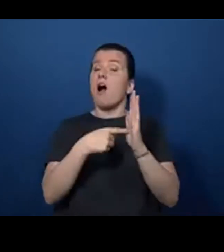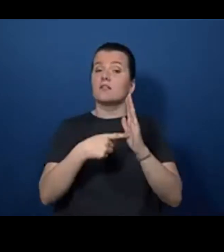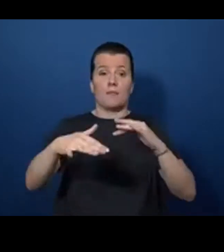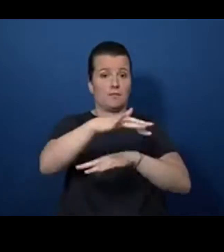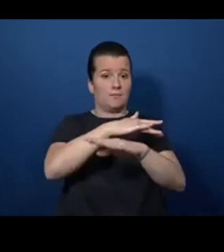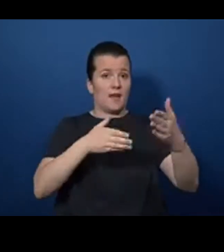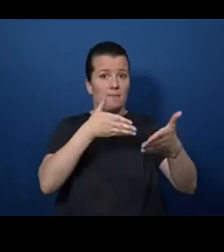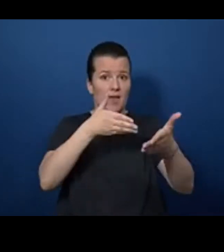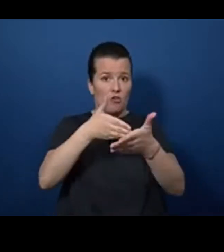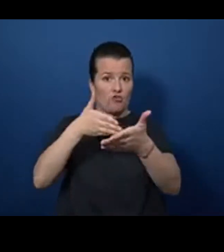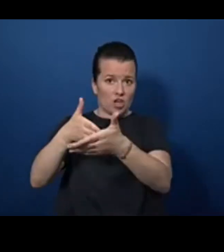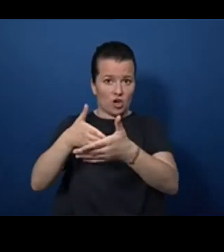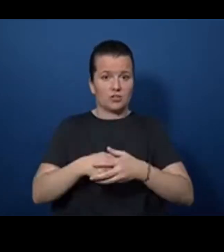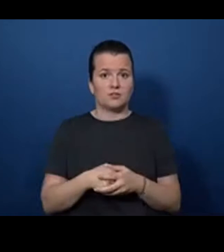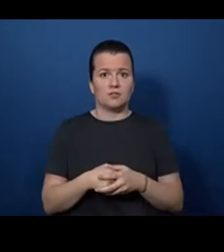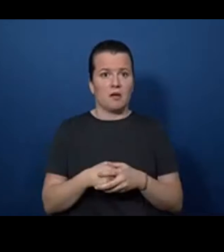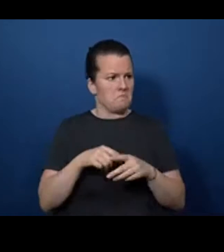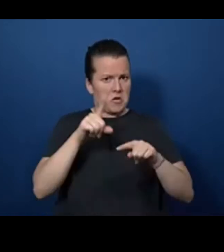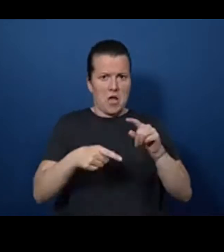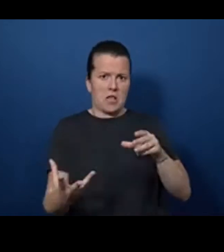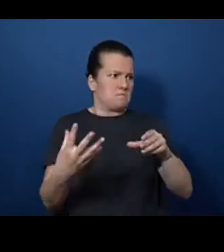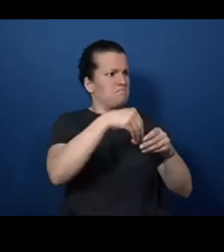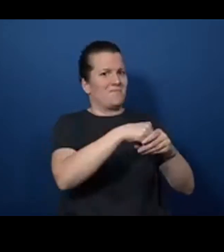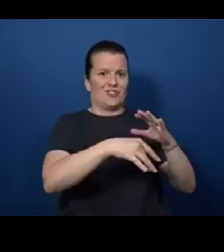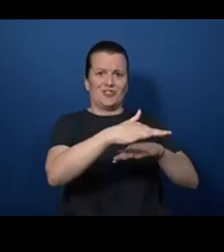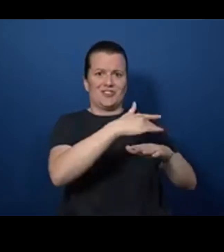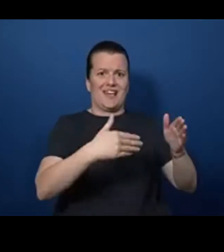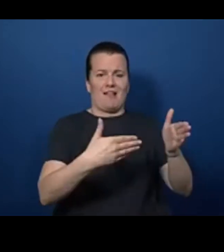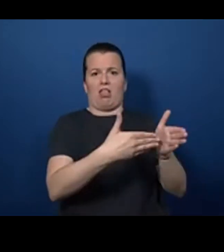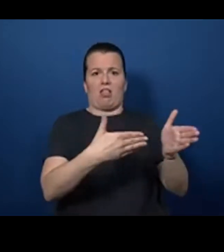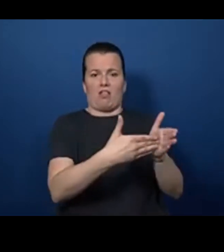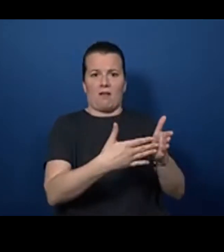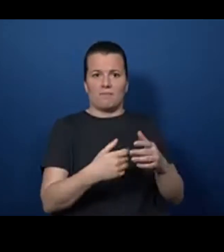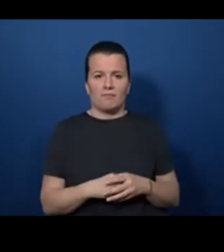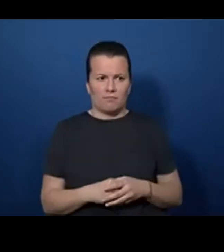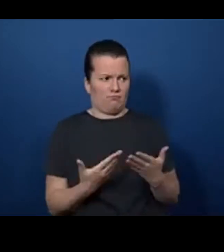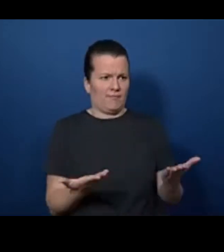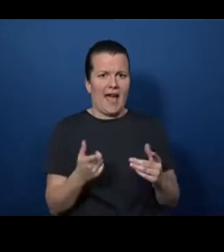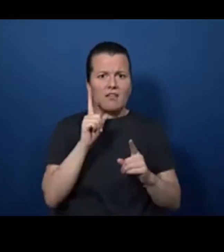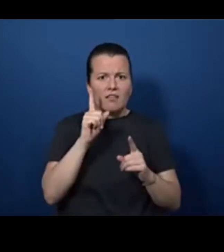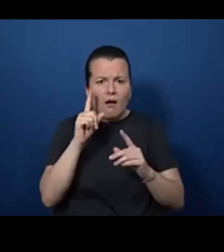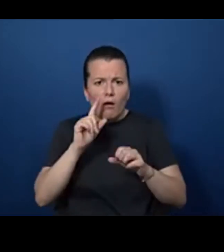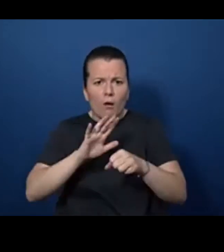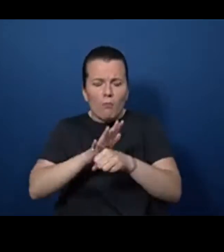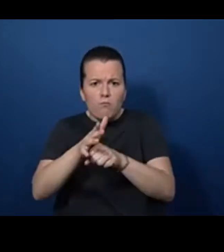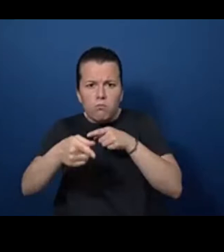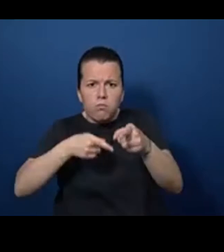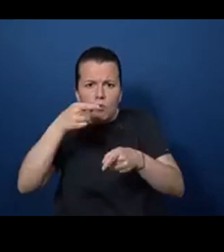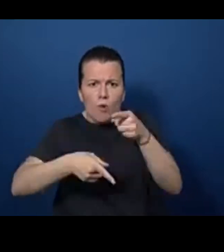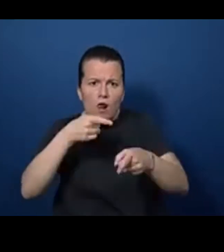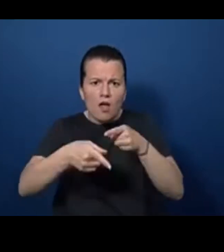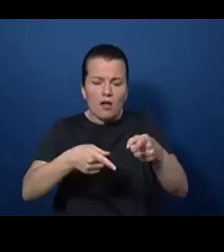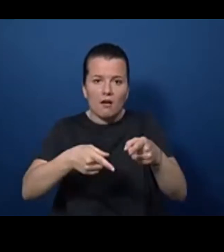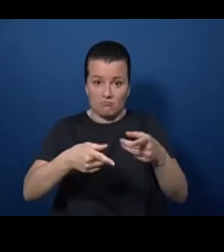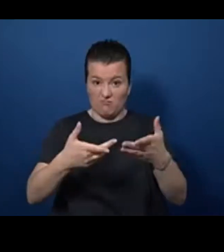effective participation of that person in society. And when we talk about bullying, we're talking precisely about these